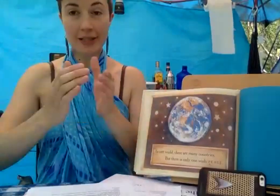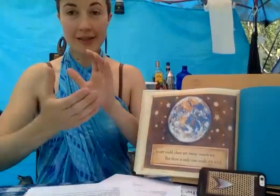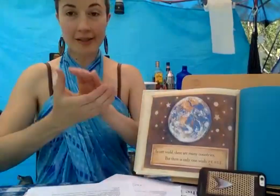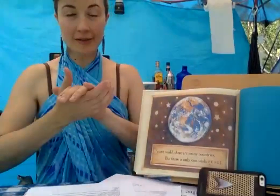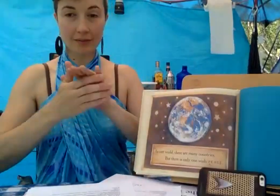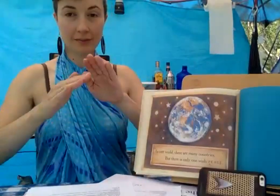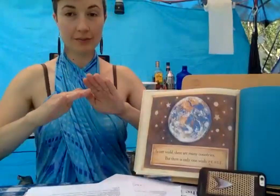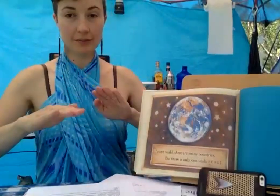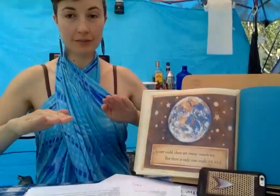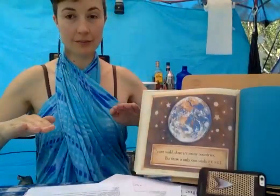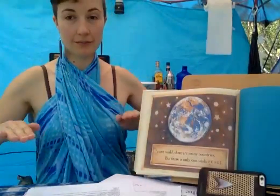Peace.